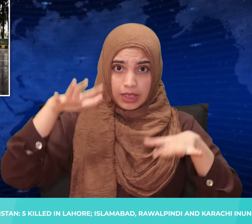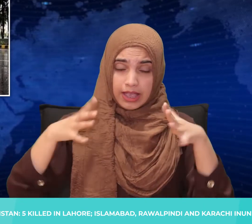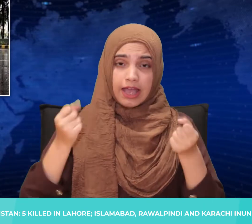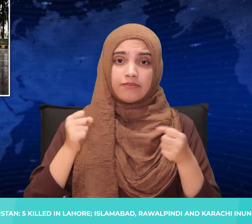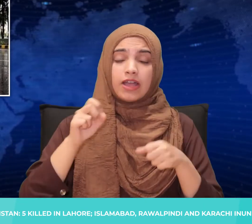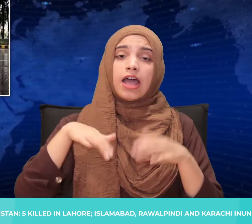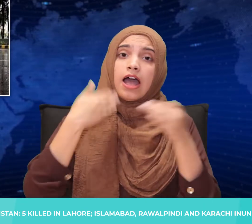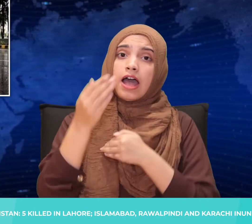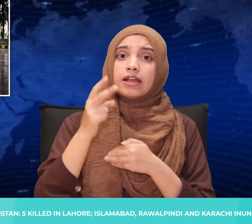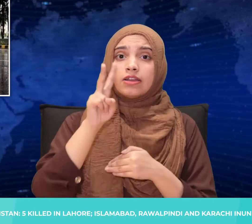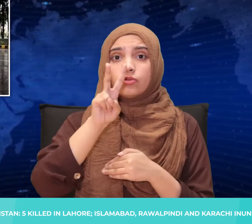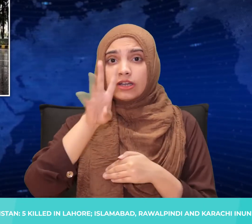next 24 hours.